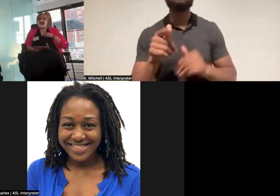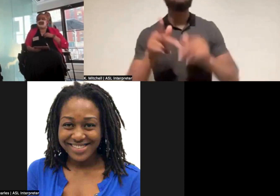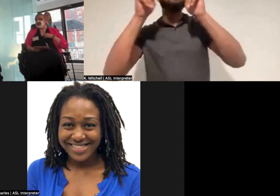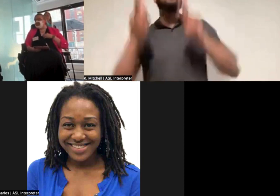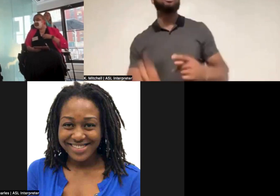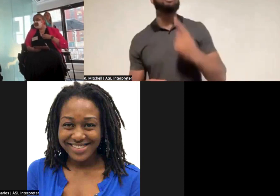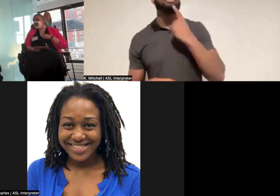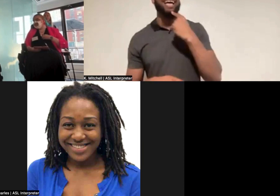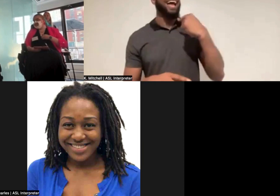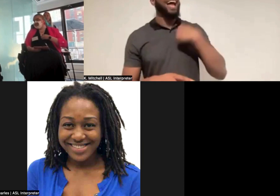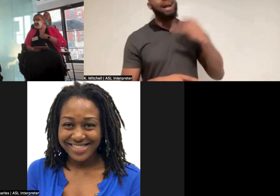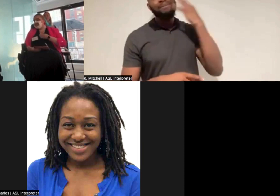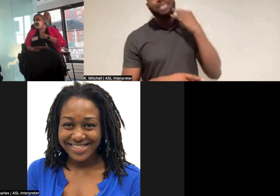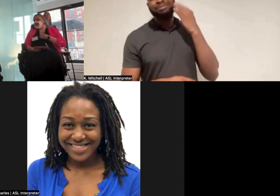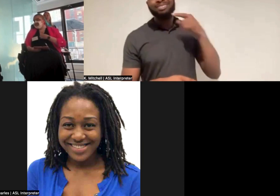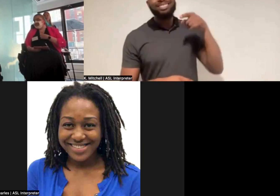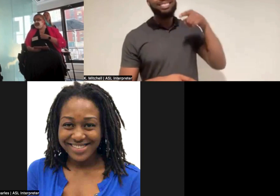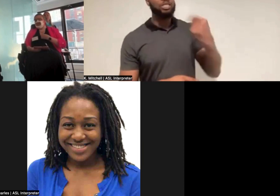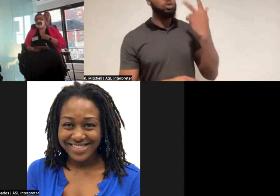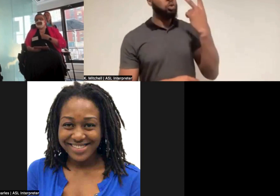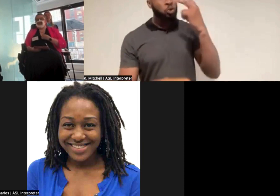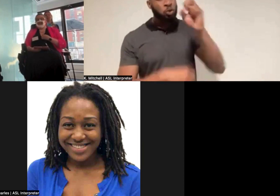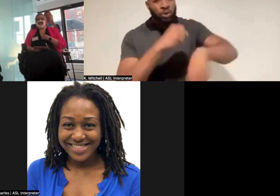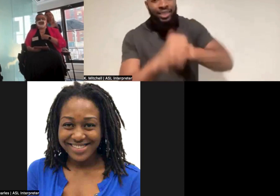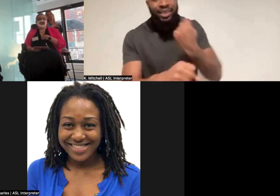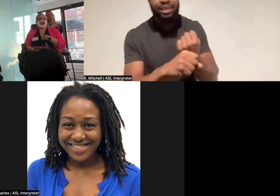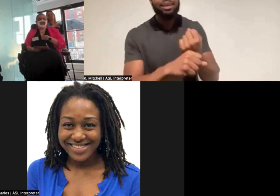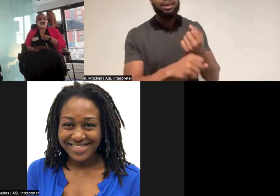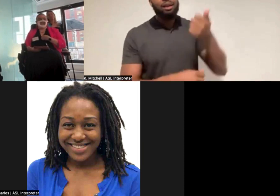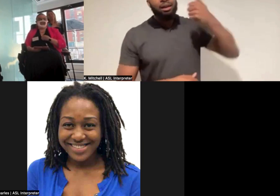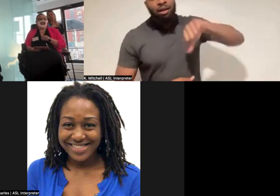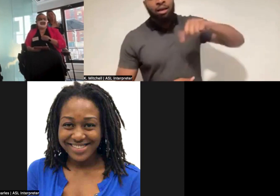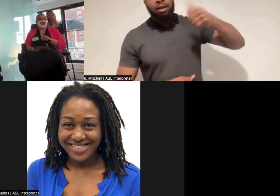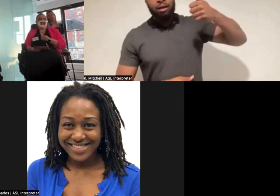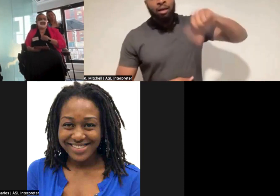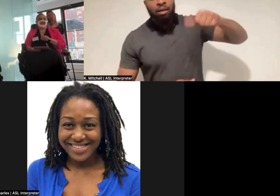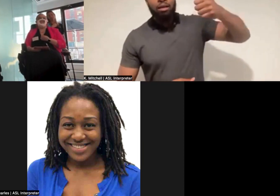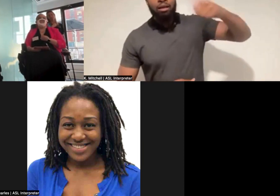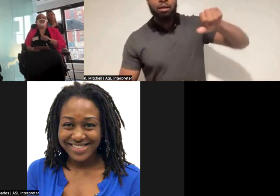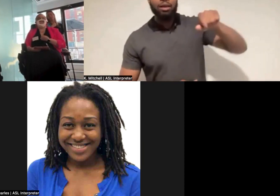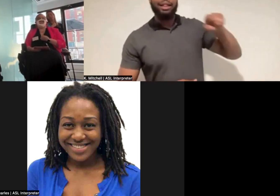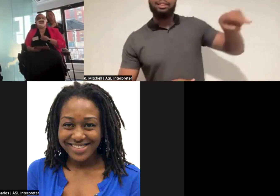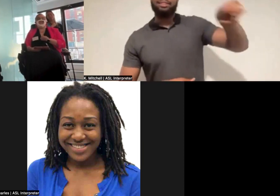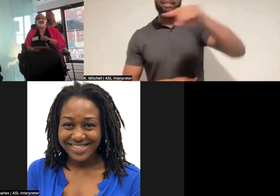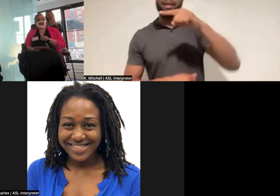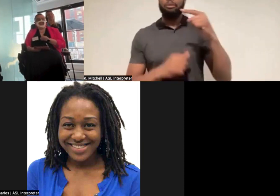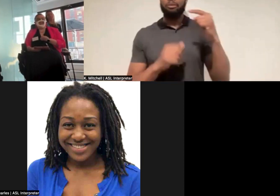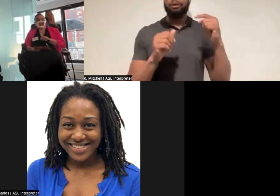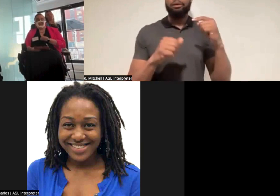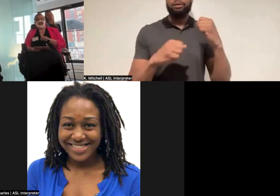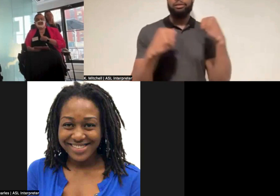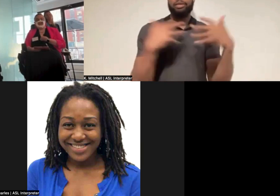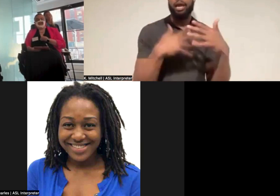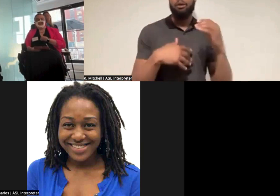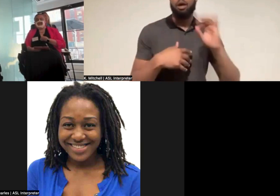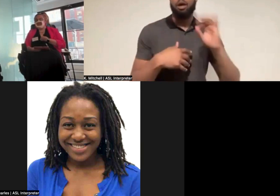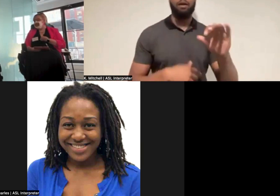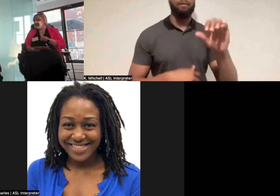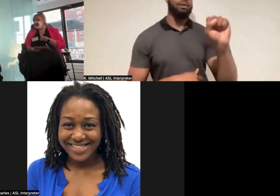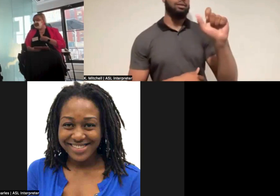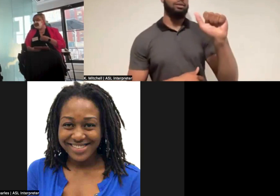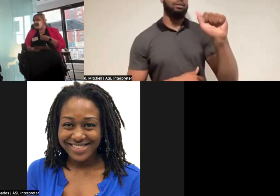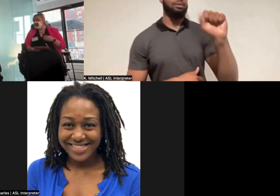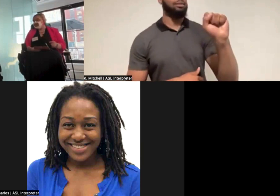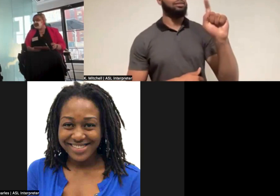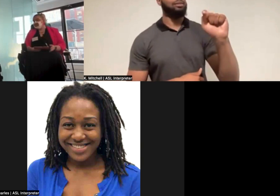them. Then they were afraid because of the statute of limitations in their particular situation. If you are ever in